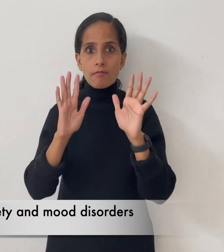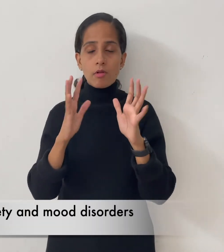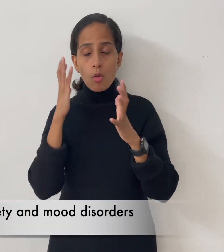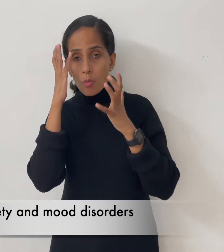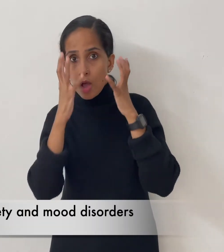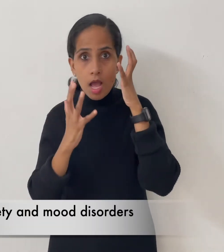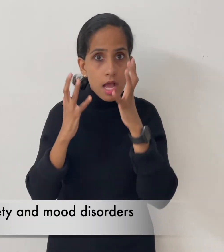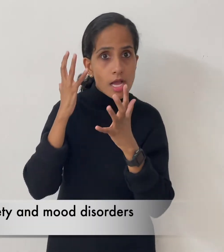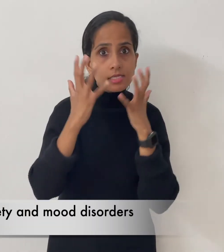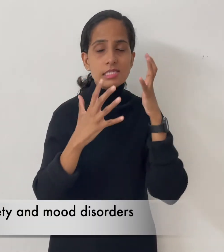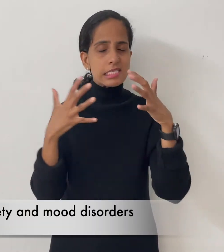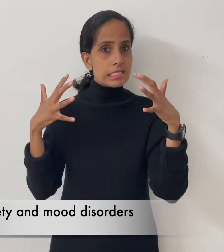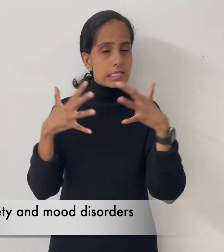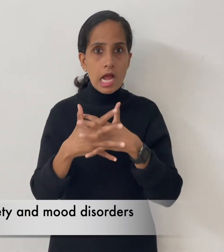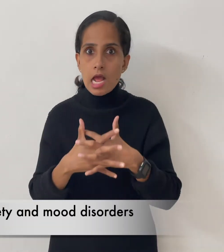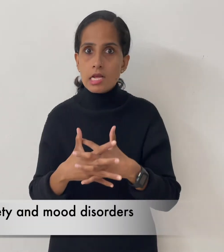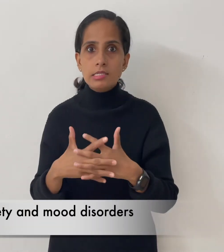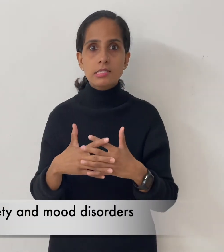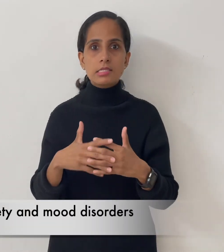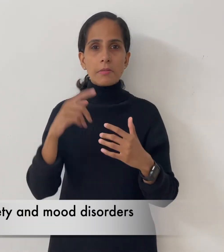anxiety and mood disorders.